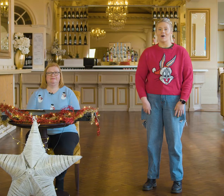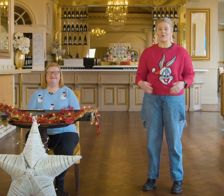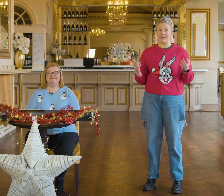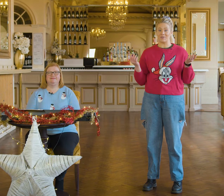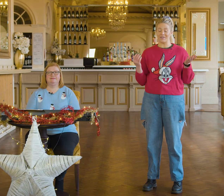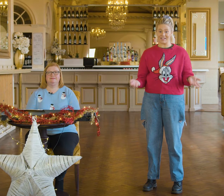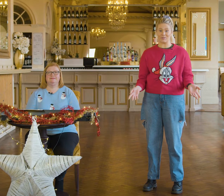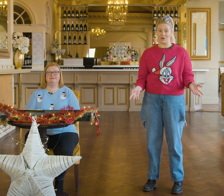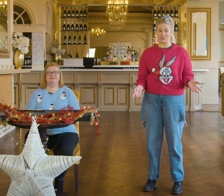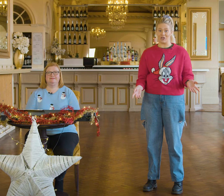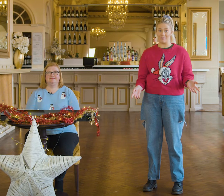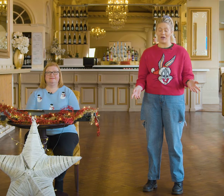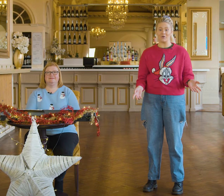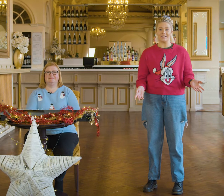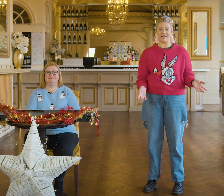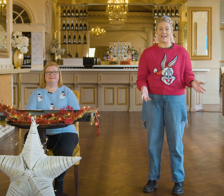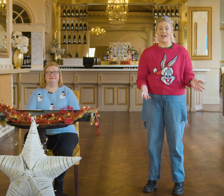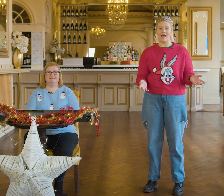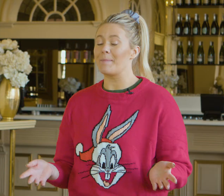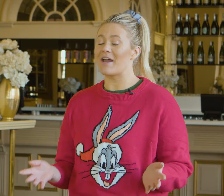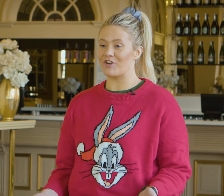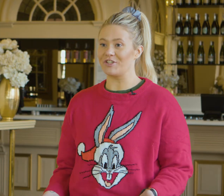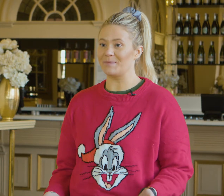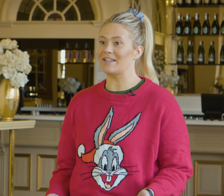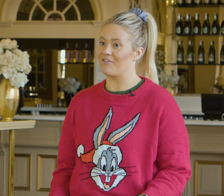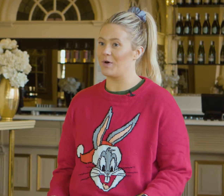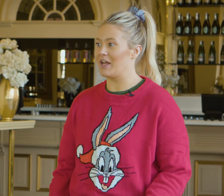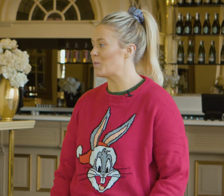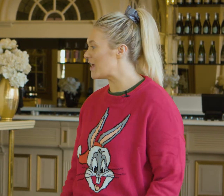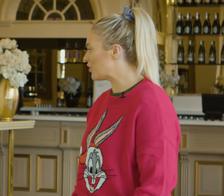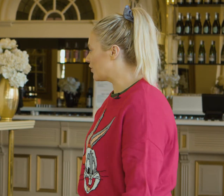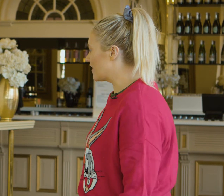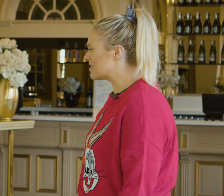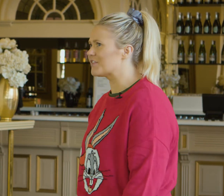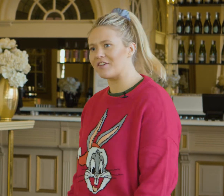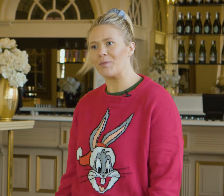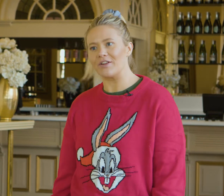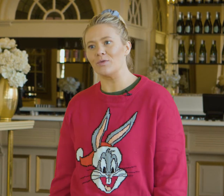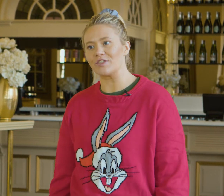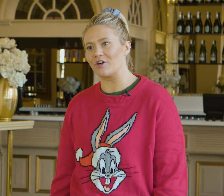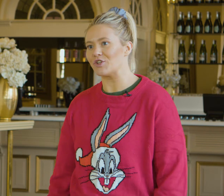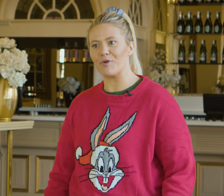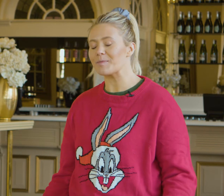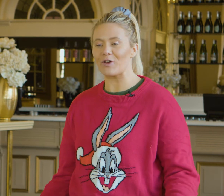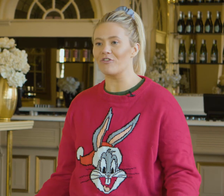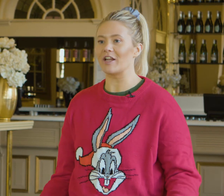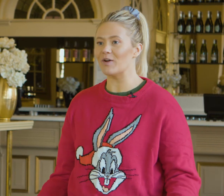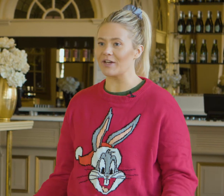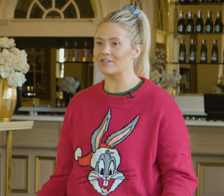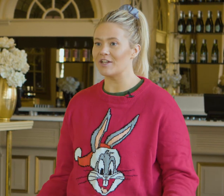Okay, so in this workshop, we're going to sing Merry Christmas, everyone. And we know that this is a very well-known song, so you probably already know it. So